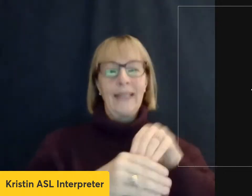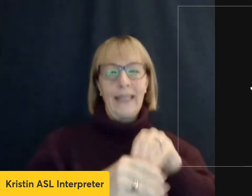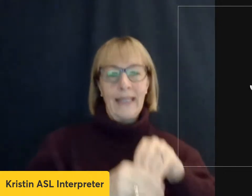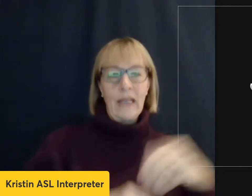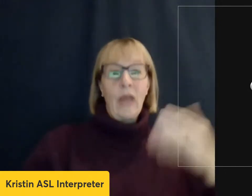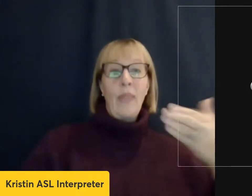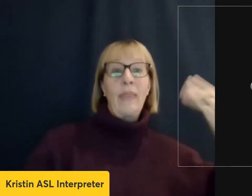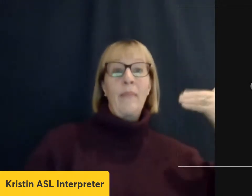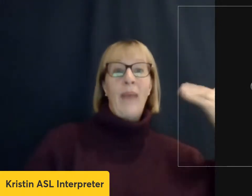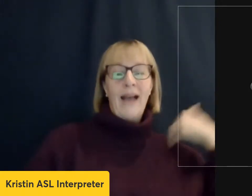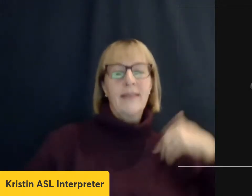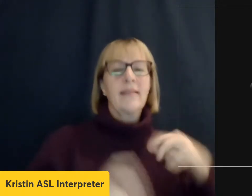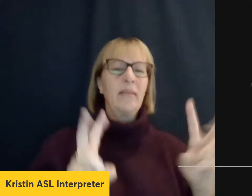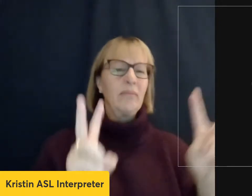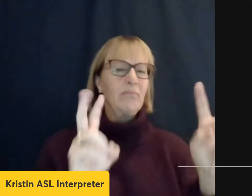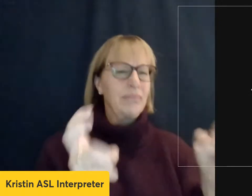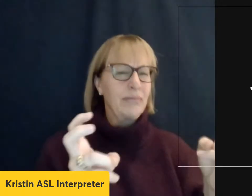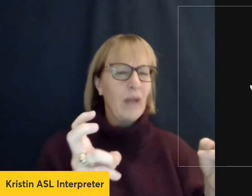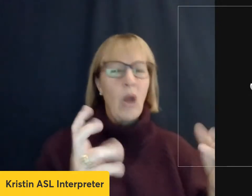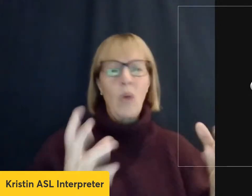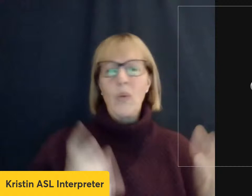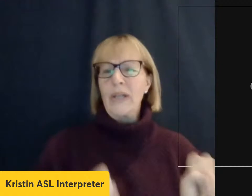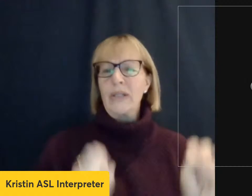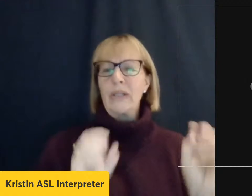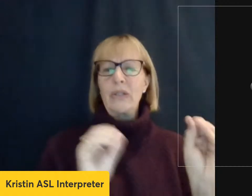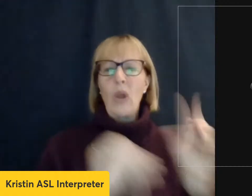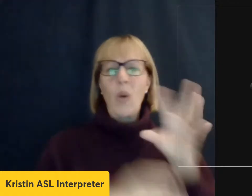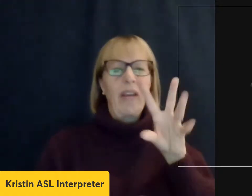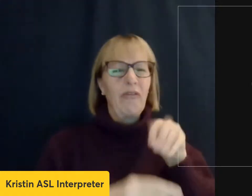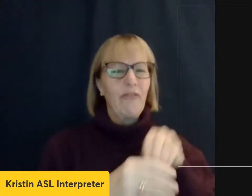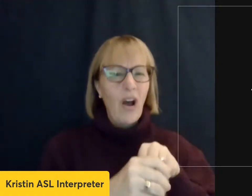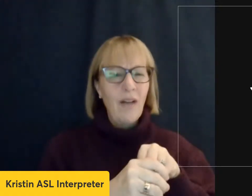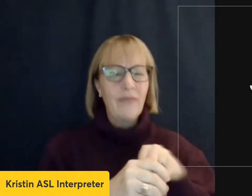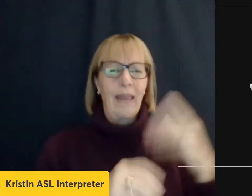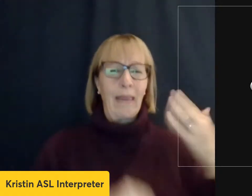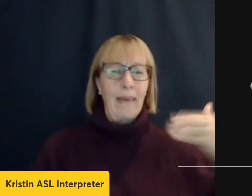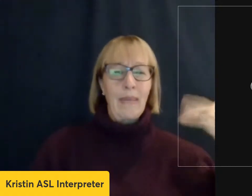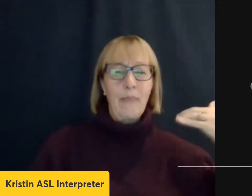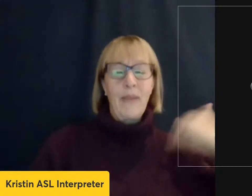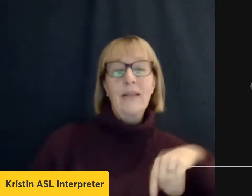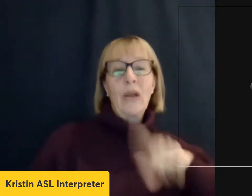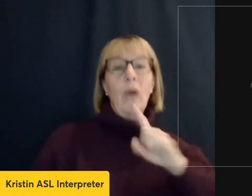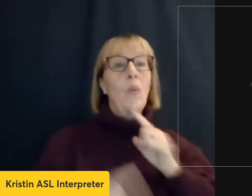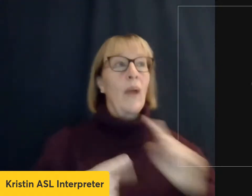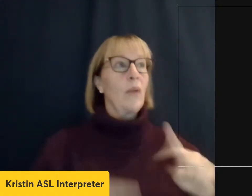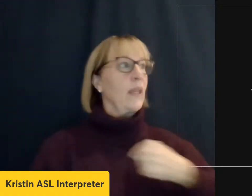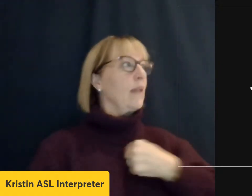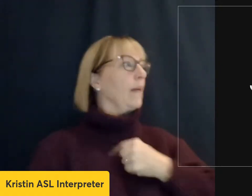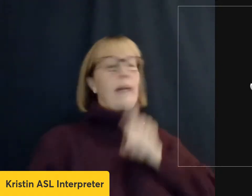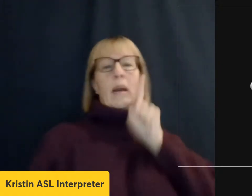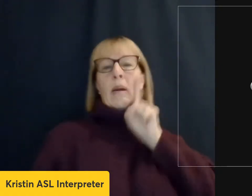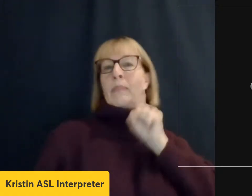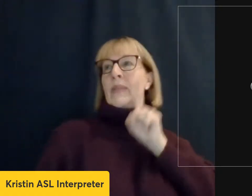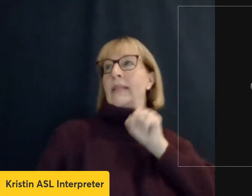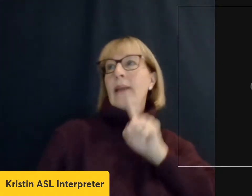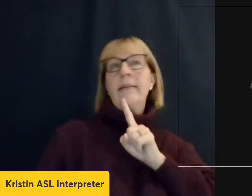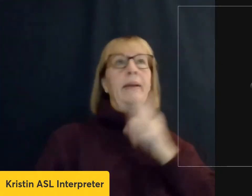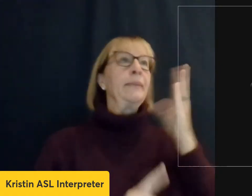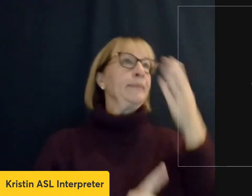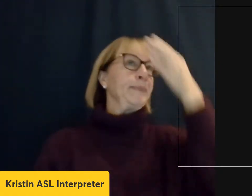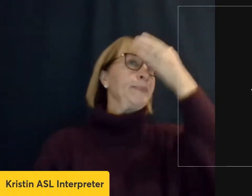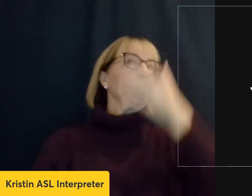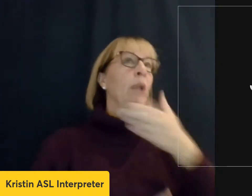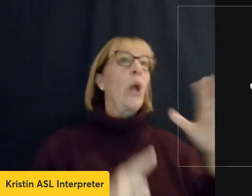we are never so steeped in the past as when we pretend not to be. And this is, I think, an